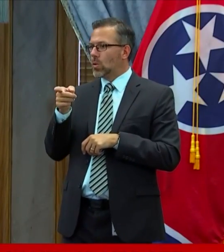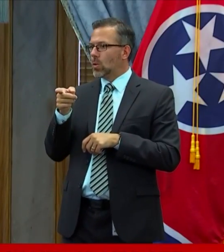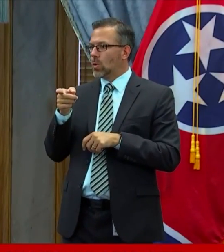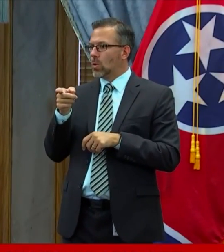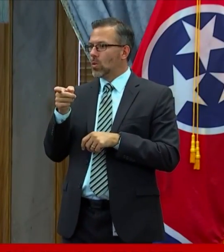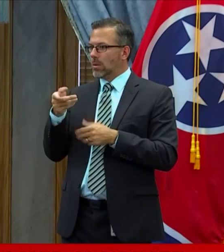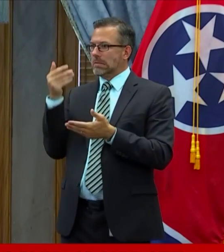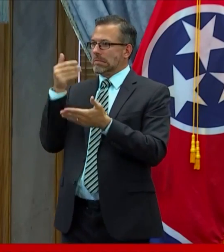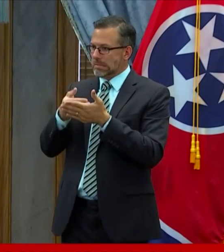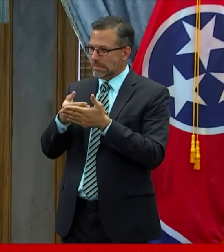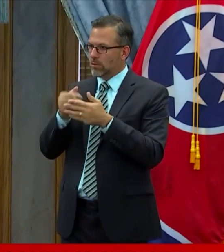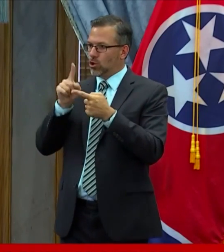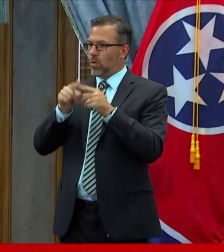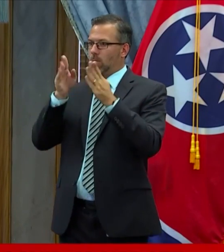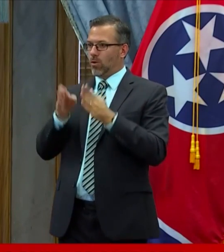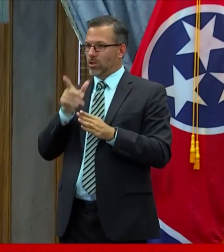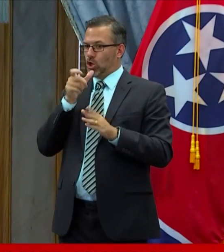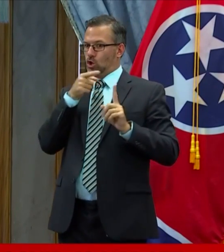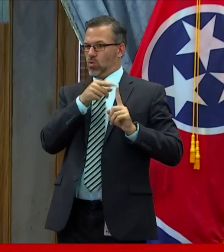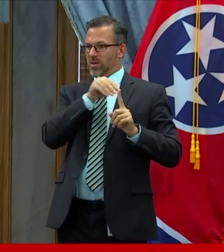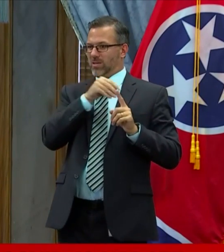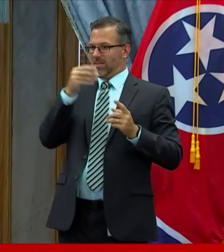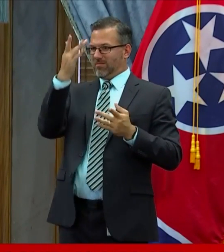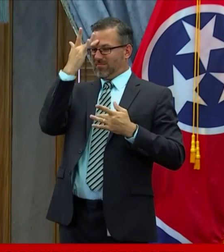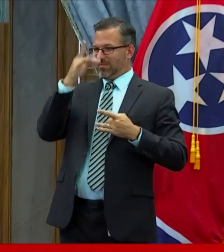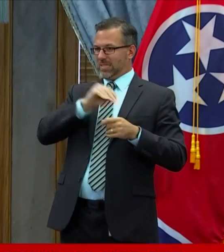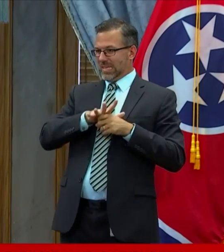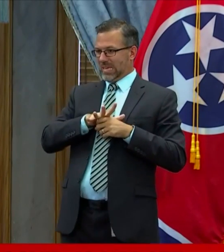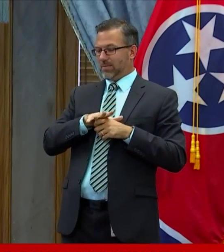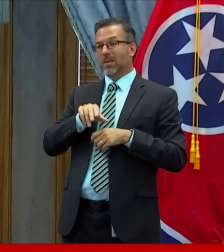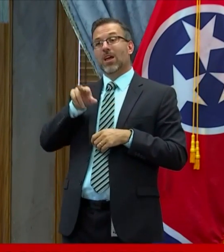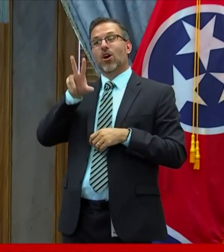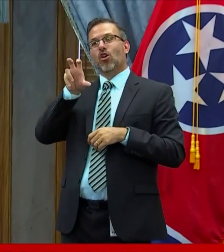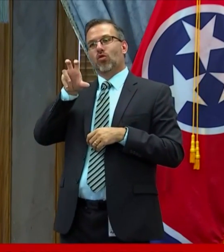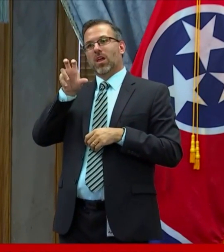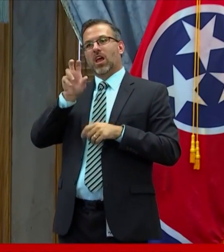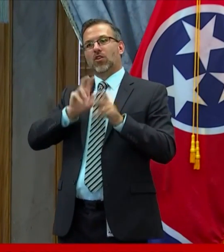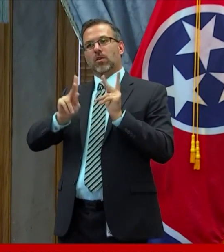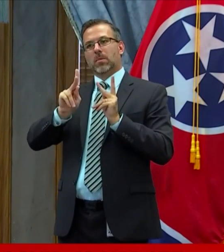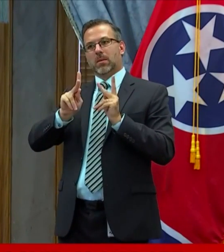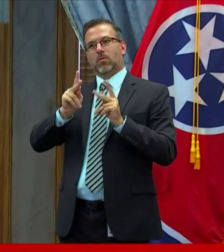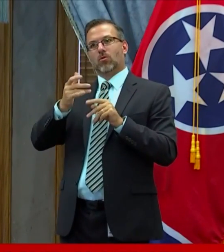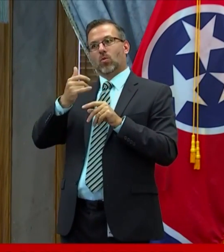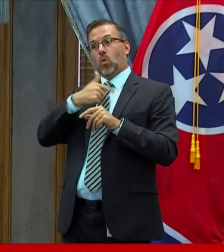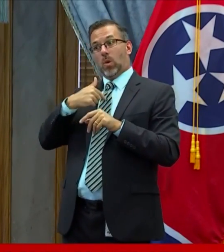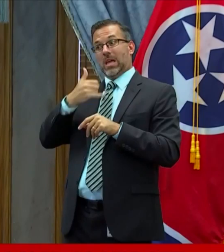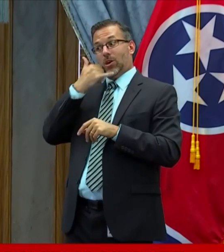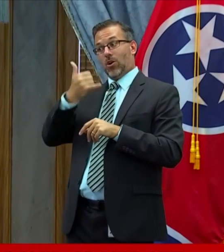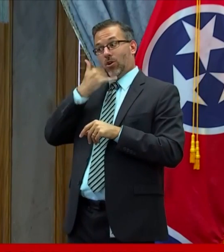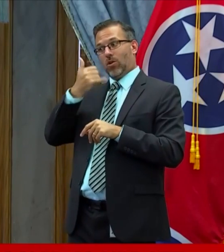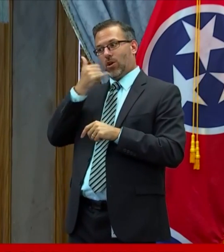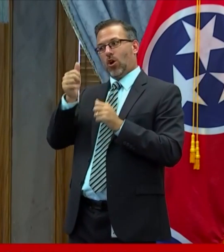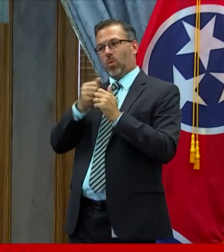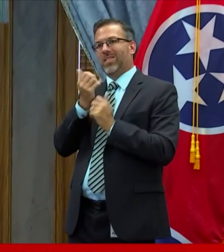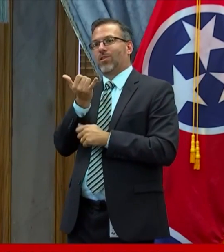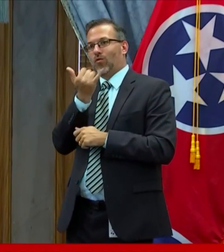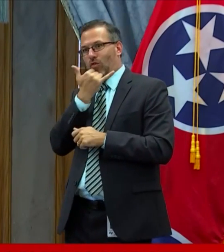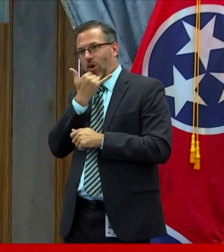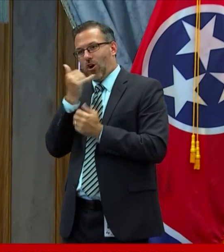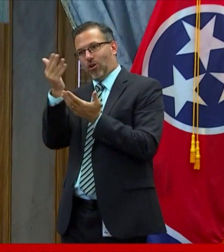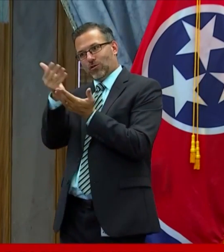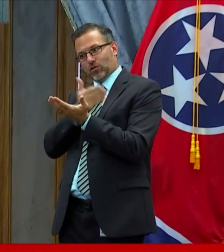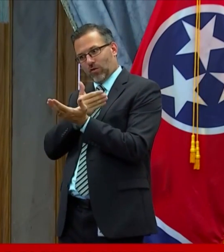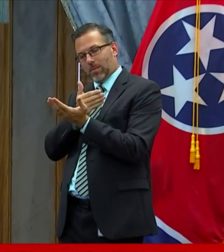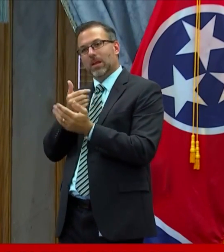of someone that was news conference. infected. That's Dr. Piercy, the commissioner of the Health Department, briefing about what the governor's been talking about. And that, of course, is this plan to open schools